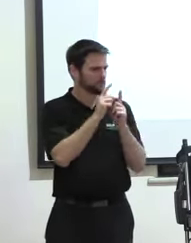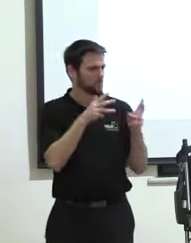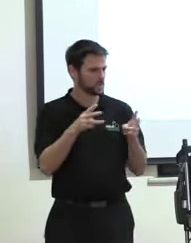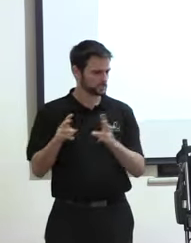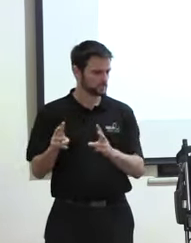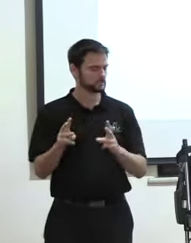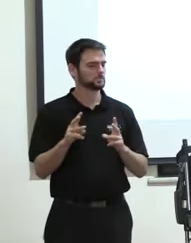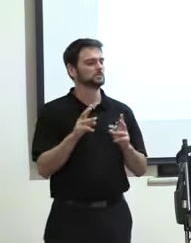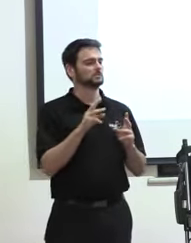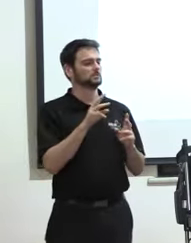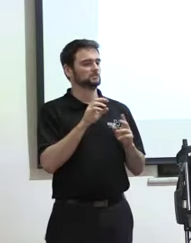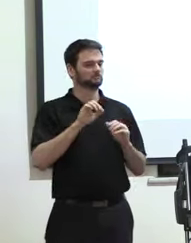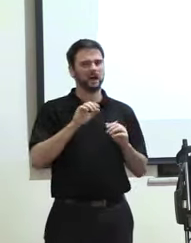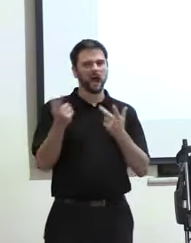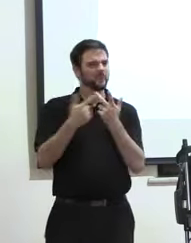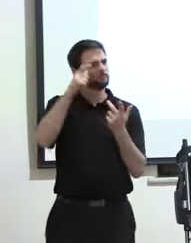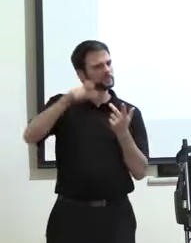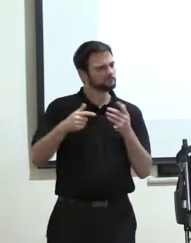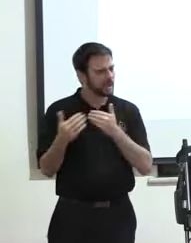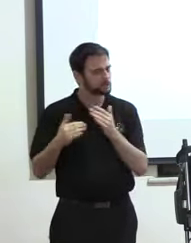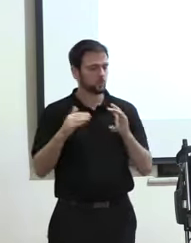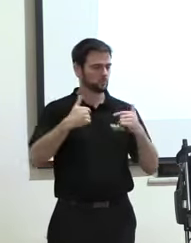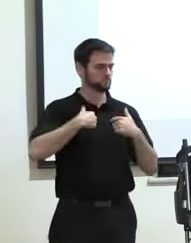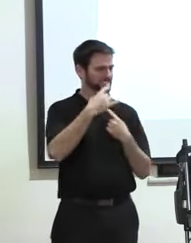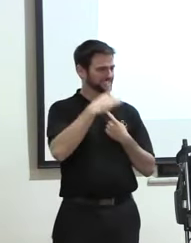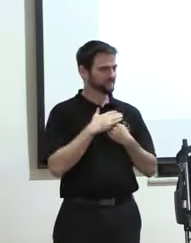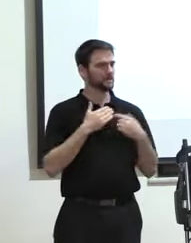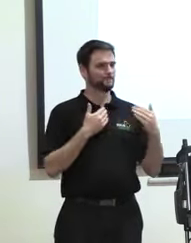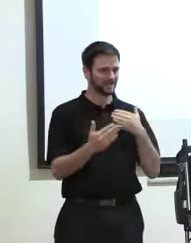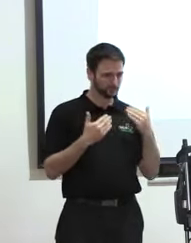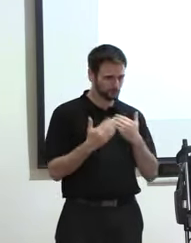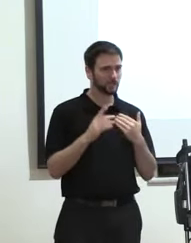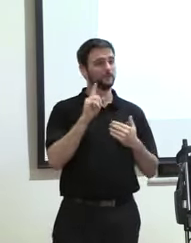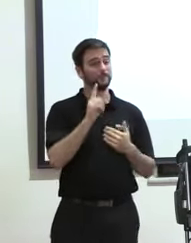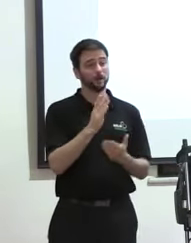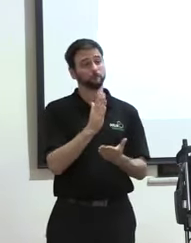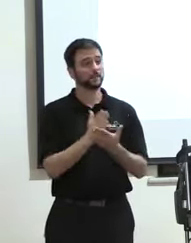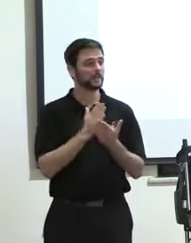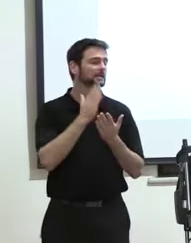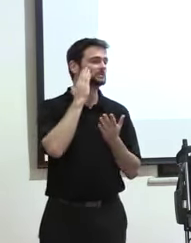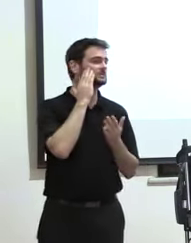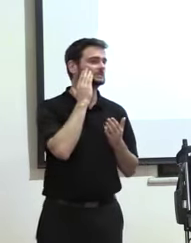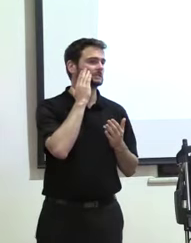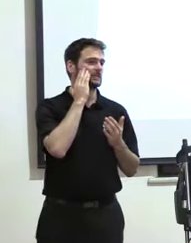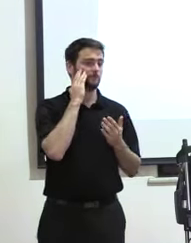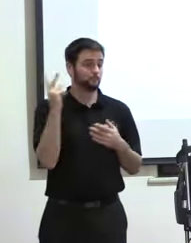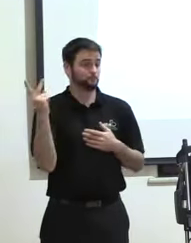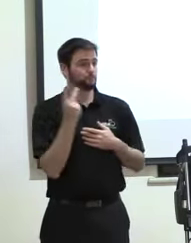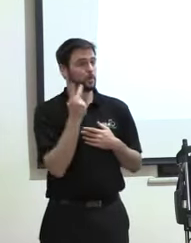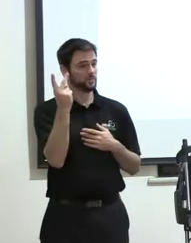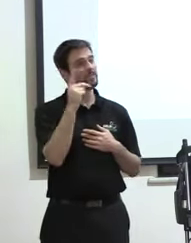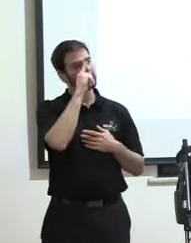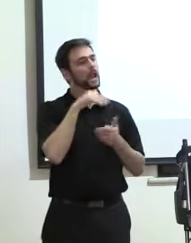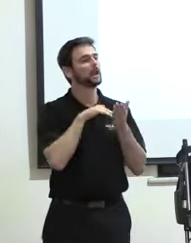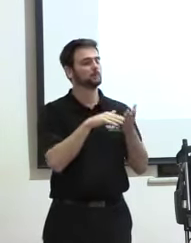which way you use your plan, no matter which plan management method you use, it's a really good way of actually improving your